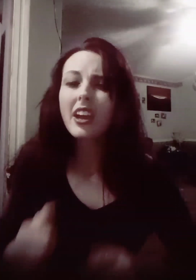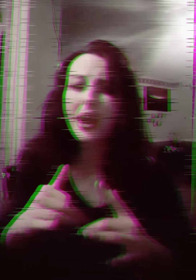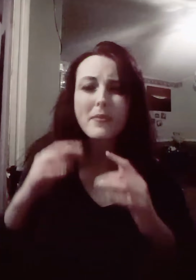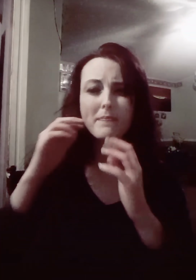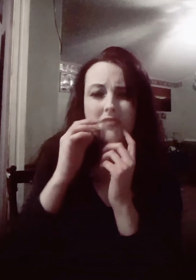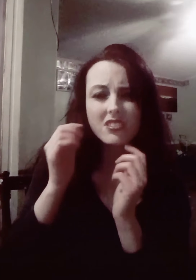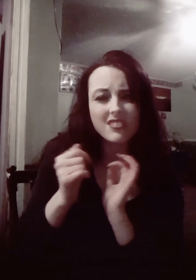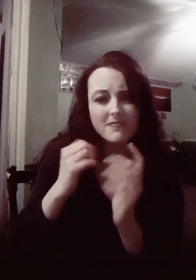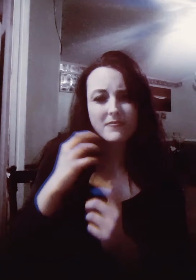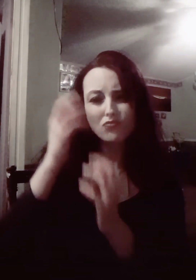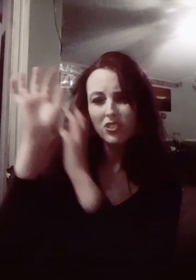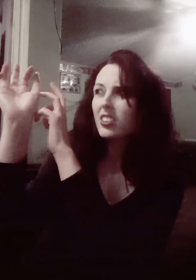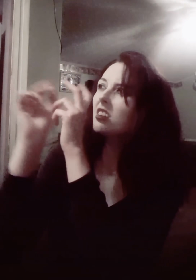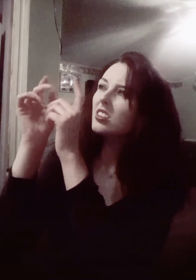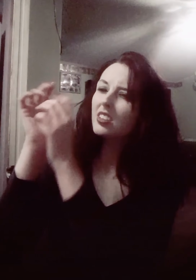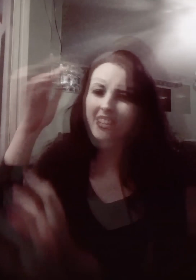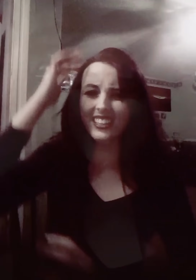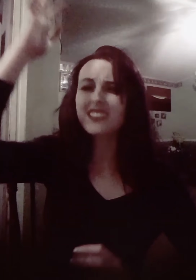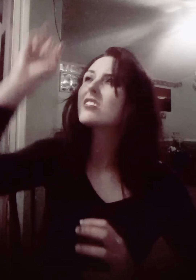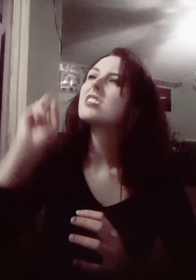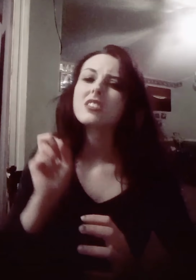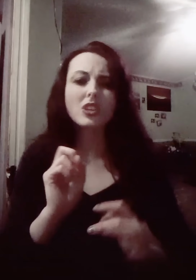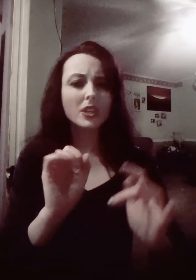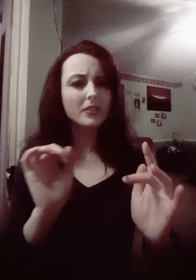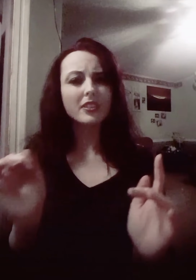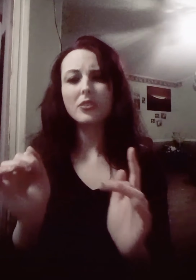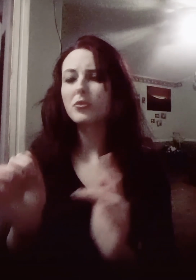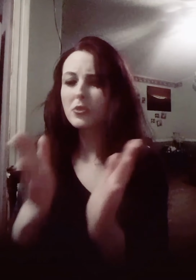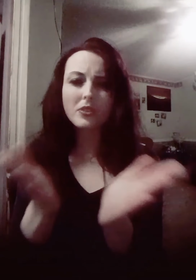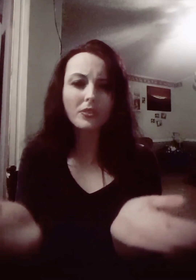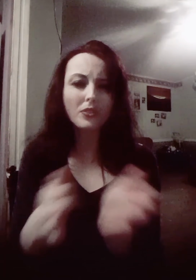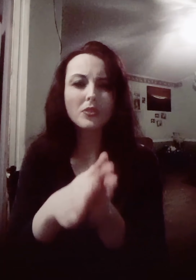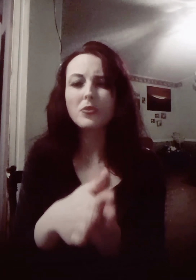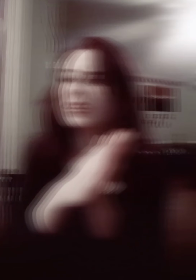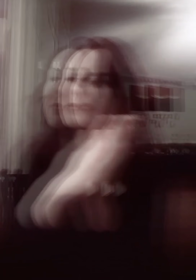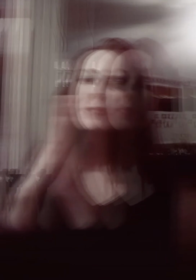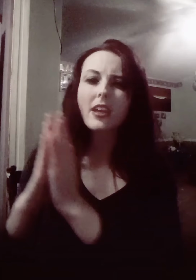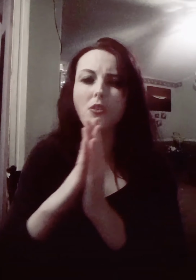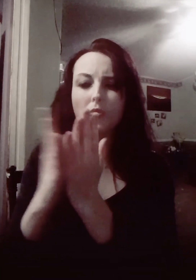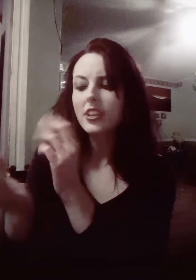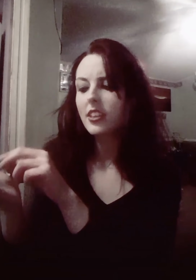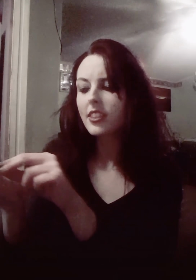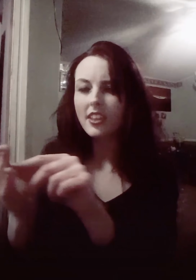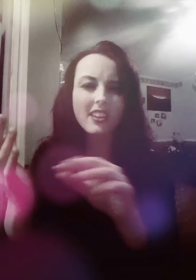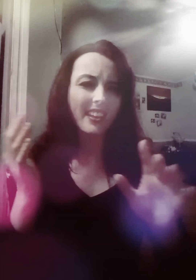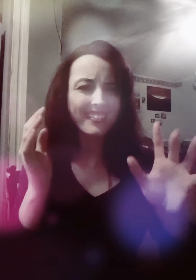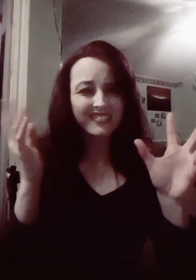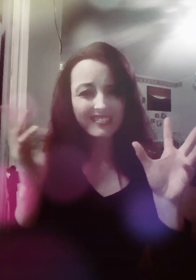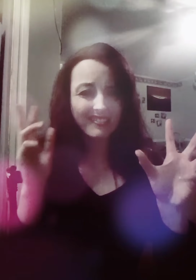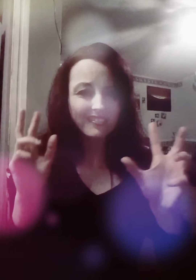man of my word, girl, believe that. I'm a closed book, but somehow you learn to read that. Know that I should relax,